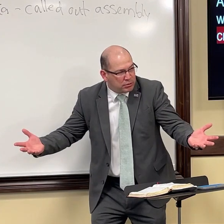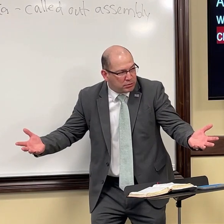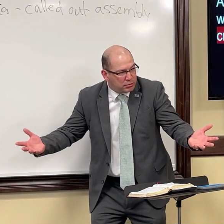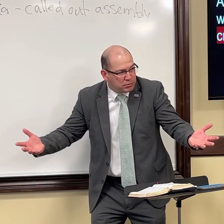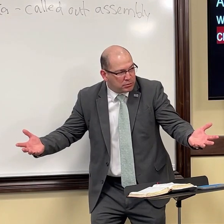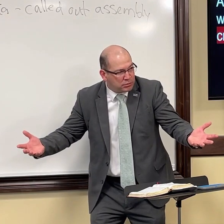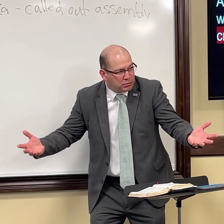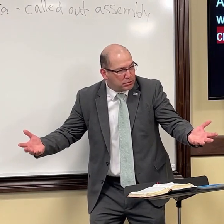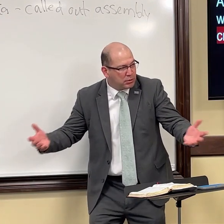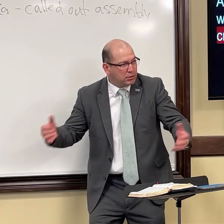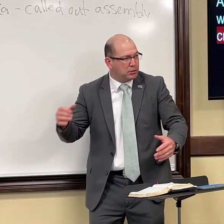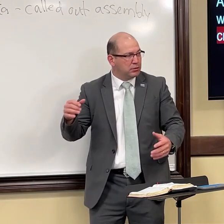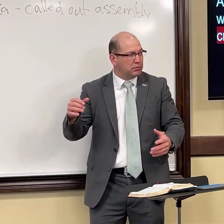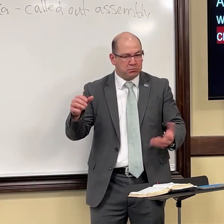whatever.